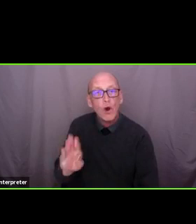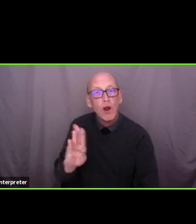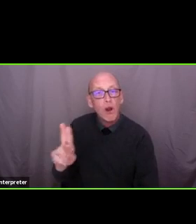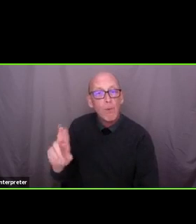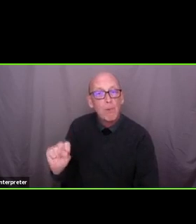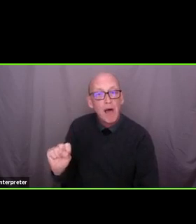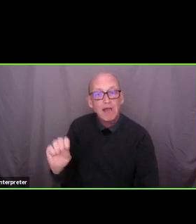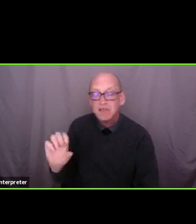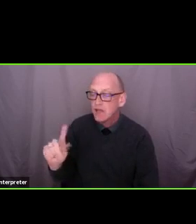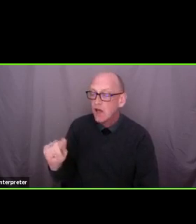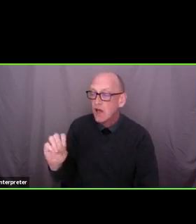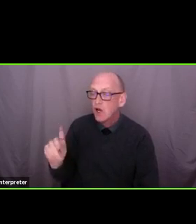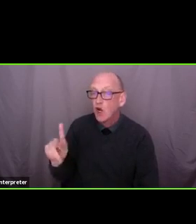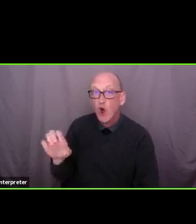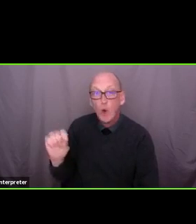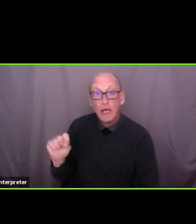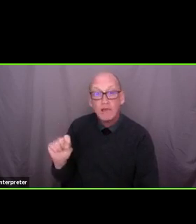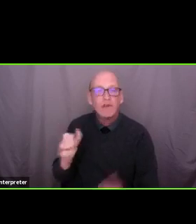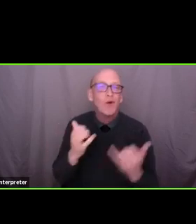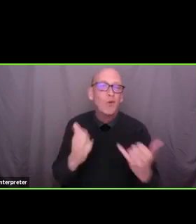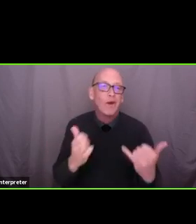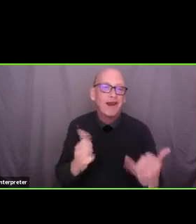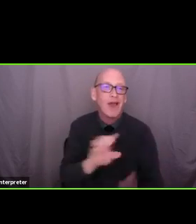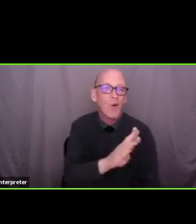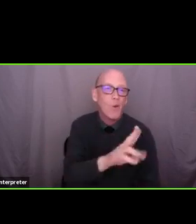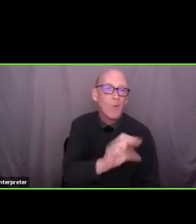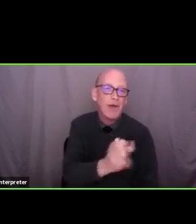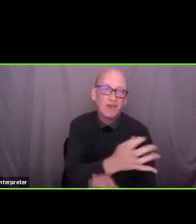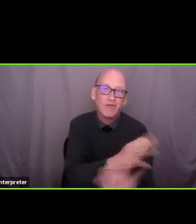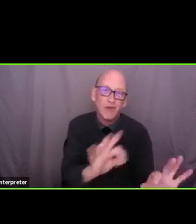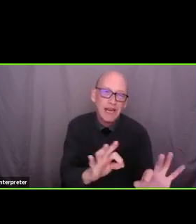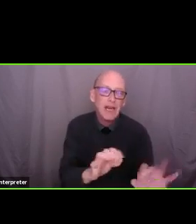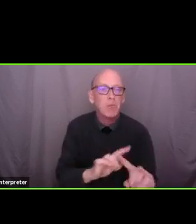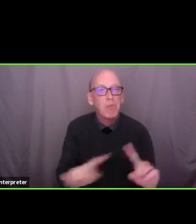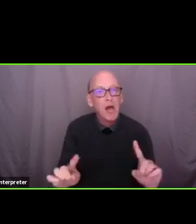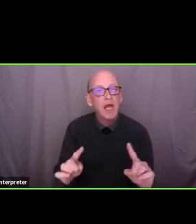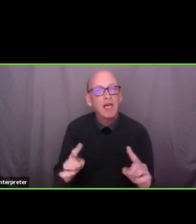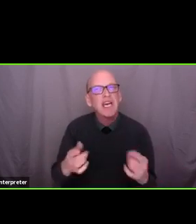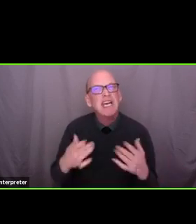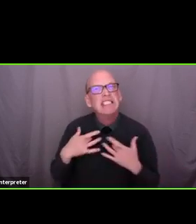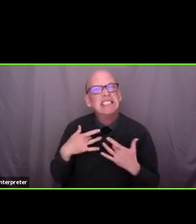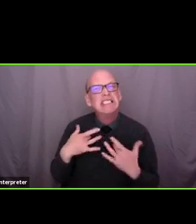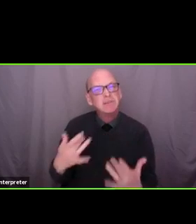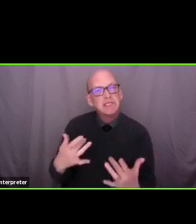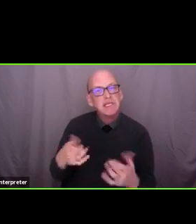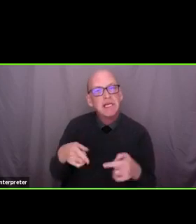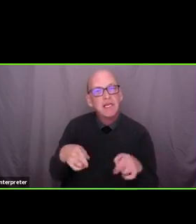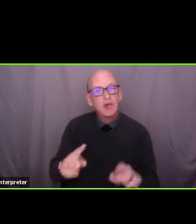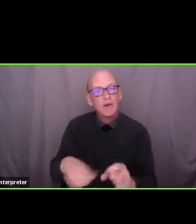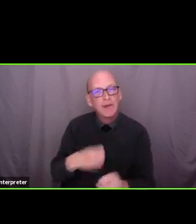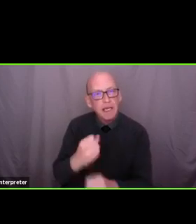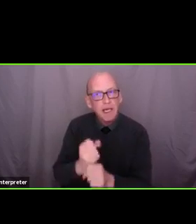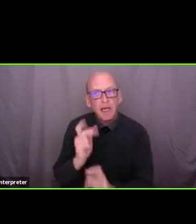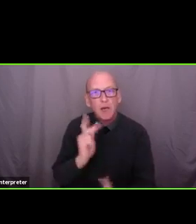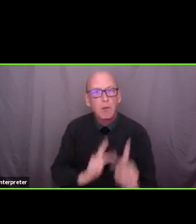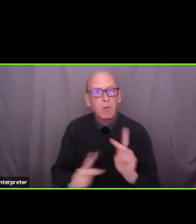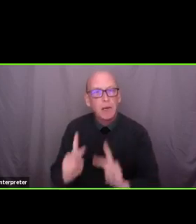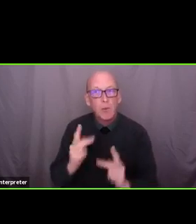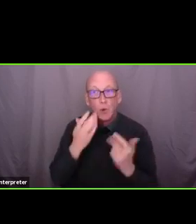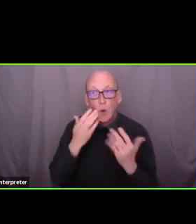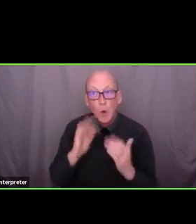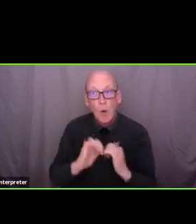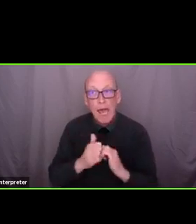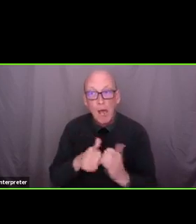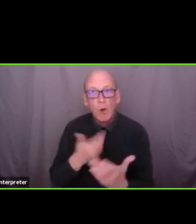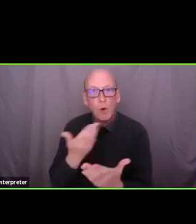now in Toledo, with the bus being free, we don't have to. But normally throughout the year, we understand that if people don't know how that they're going to get